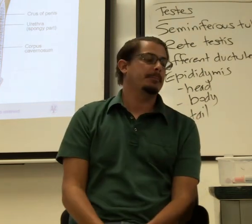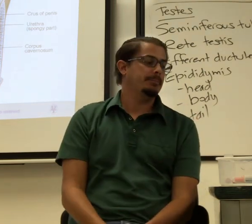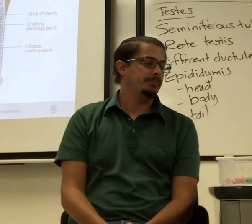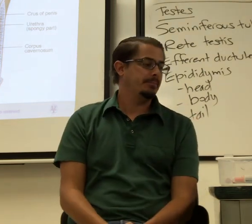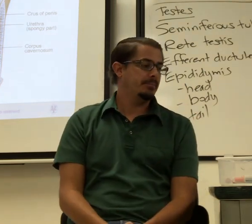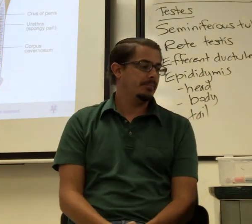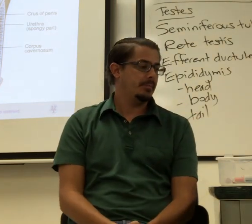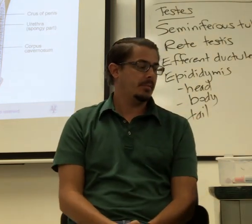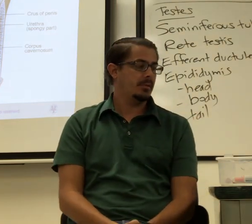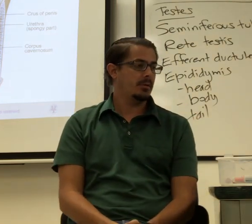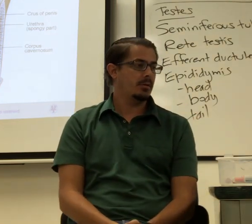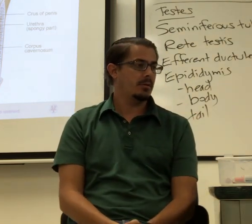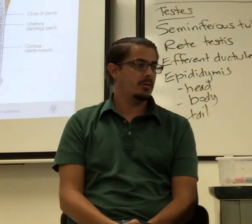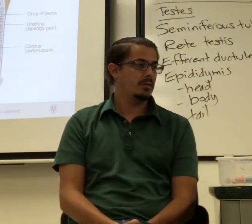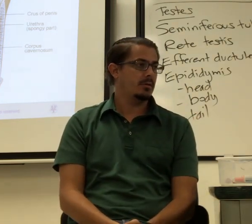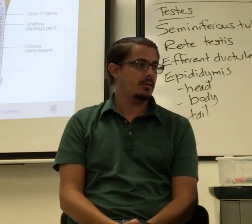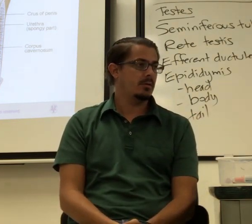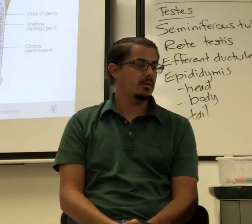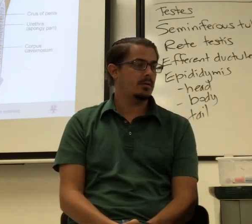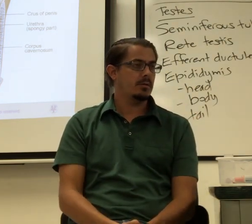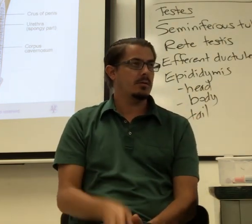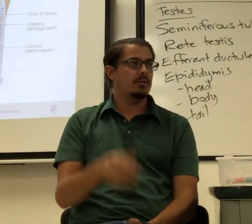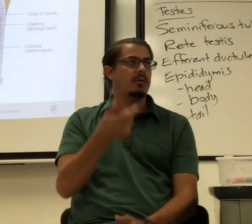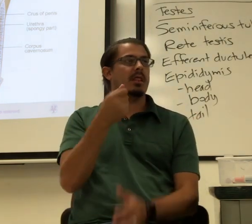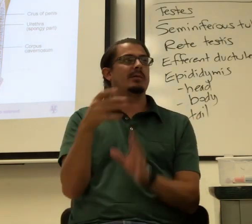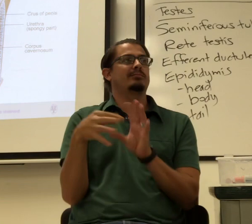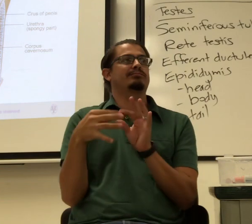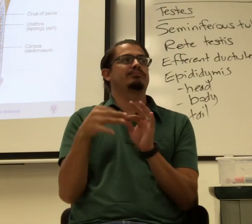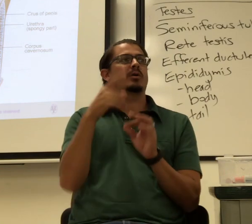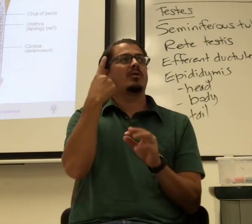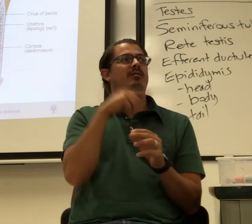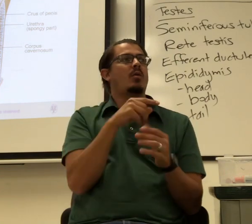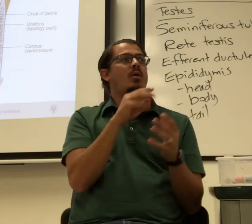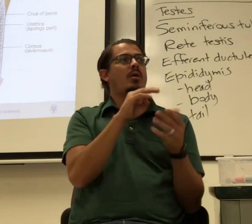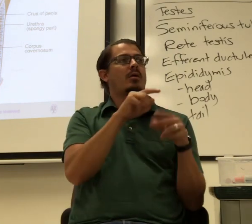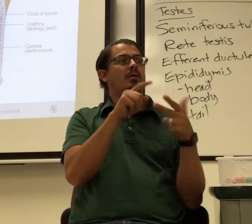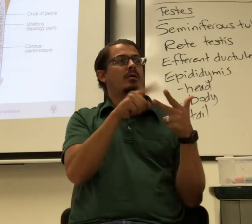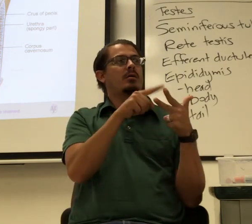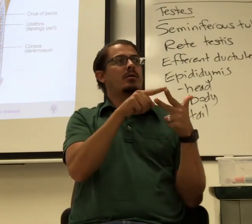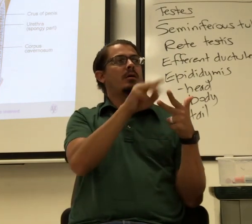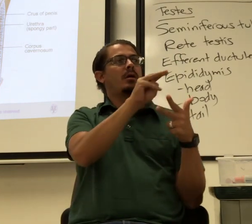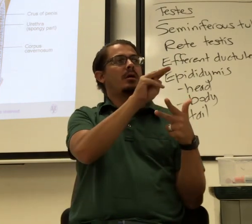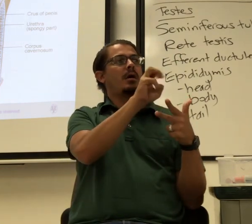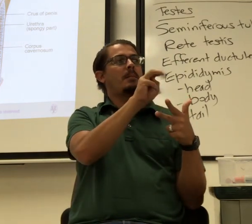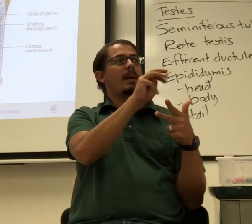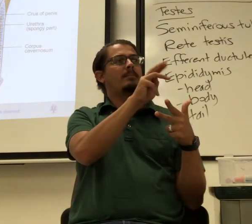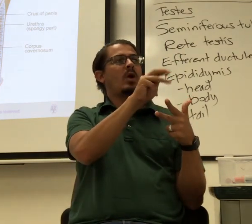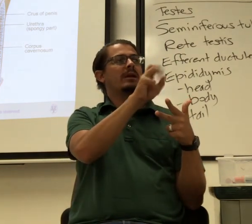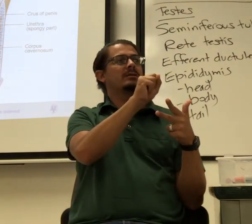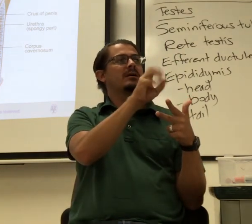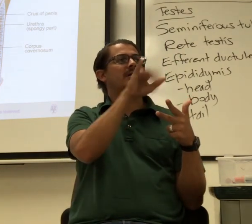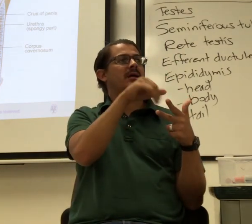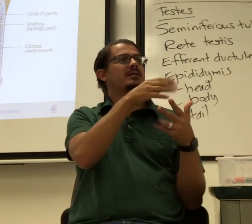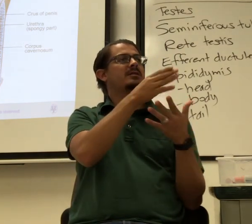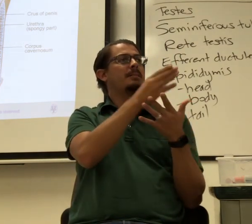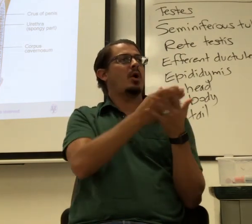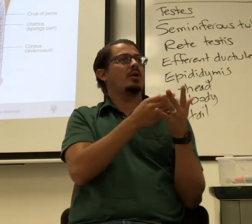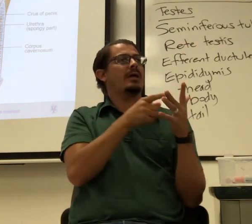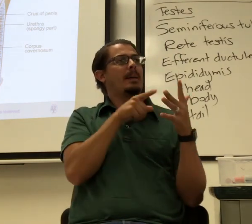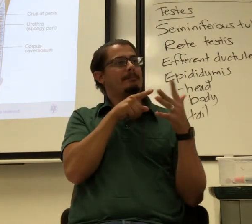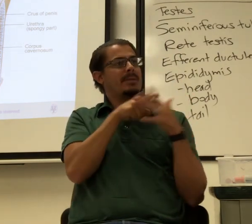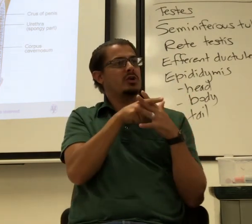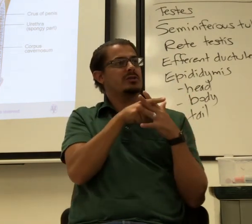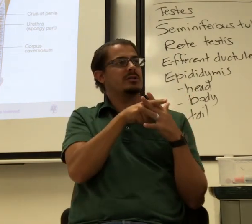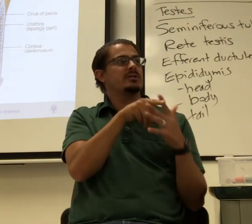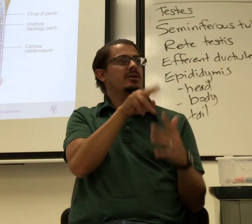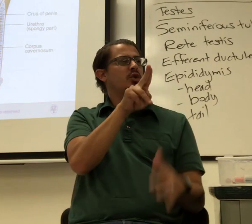Okay. Now, a little note for membranous urethra. That's the part that pierces the UG diaphragm,